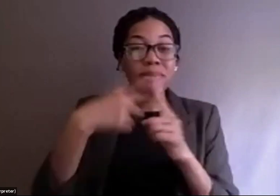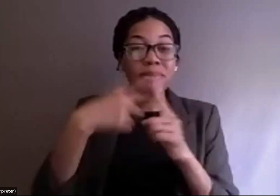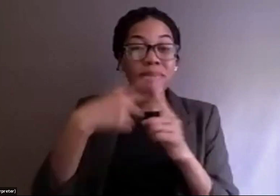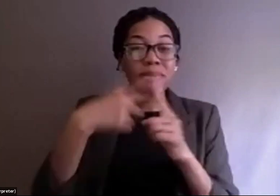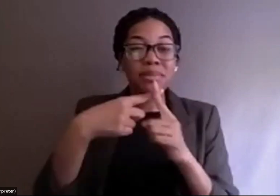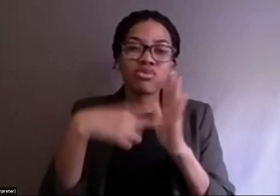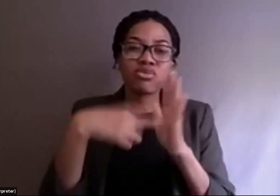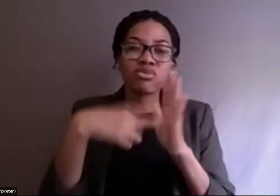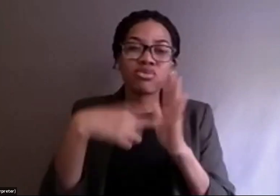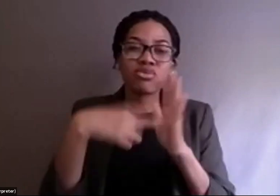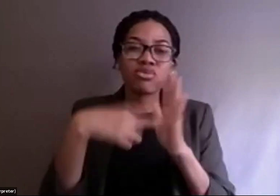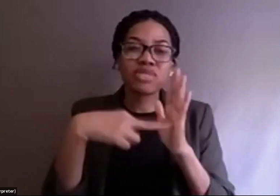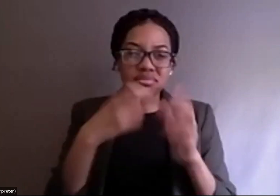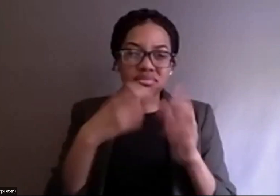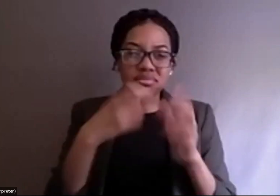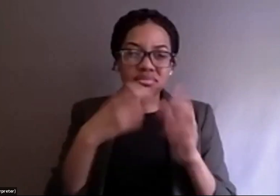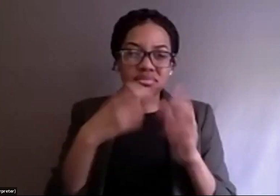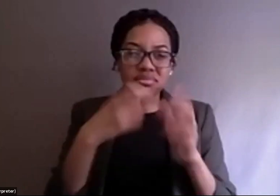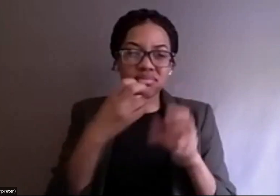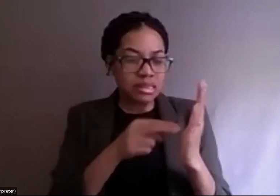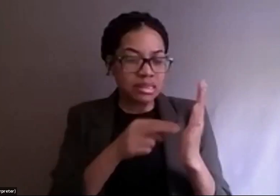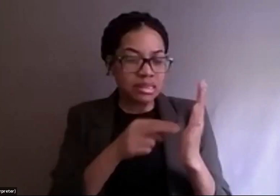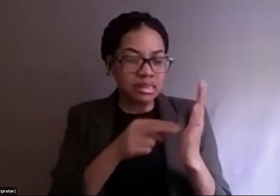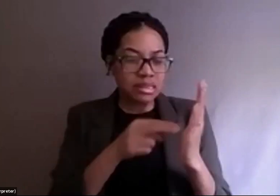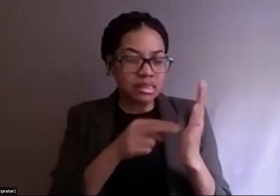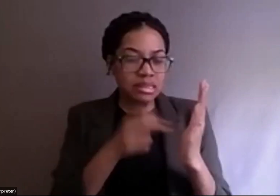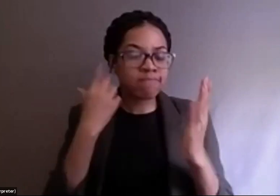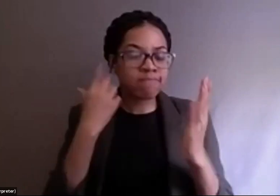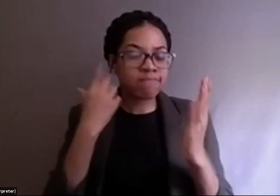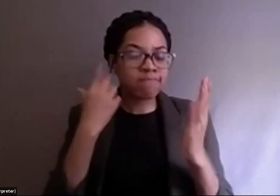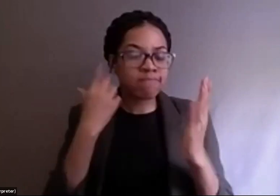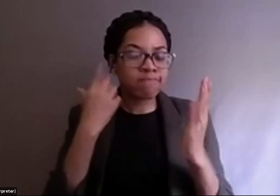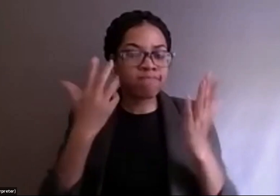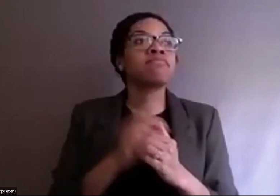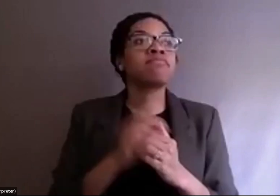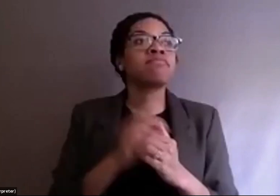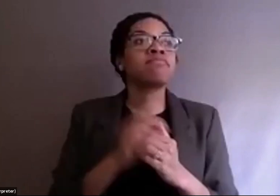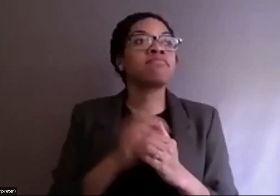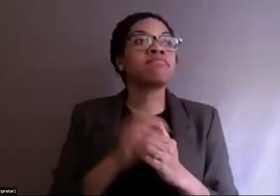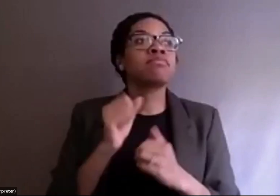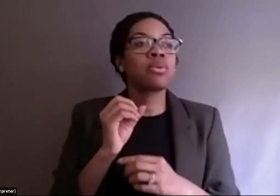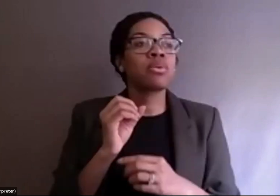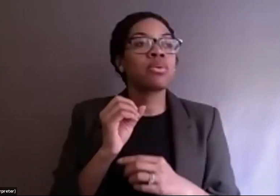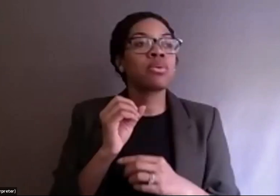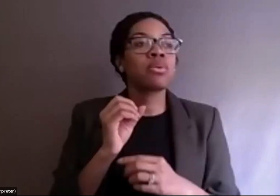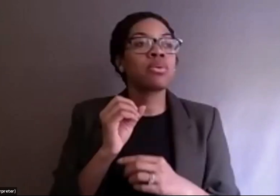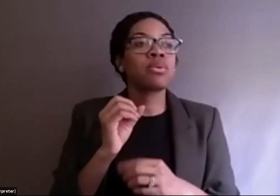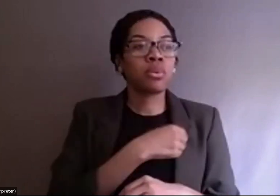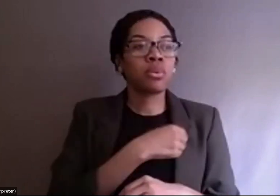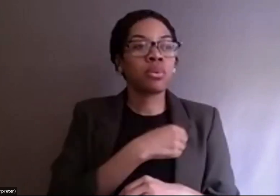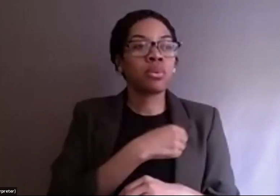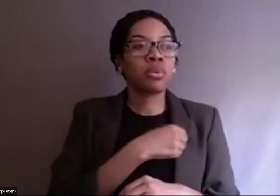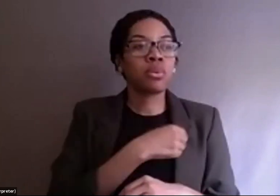done in a lot of places already. Get a symbol. The Democrats in